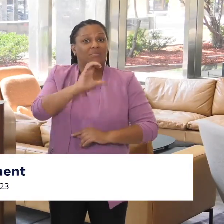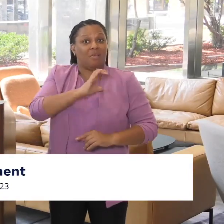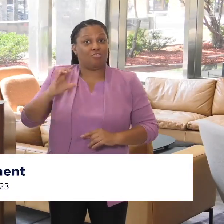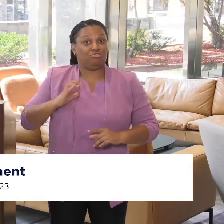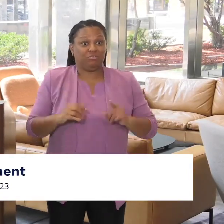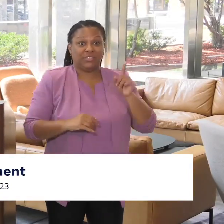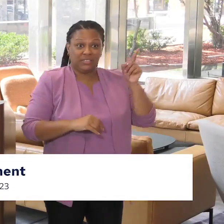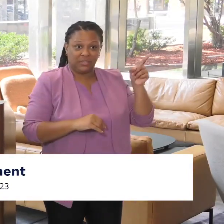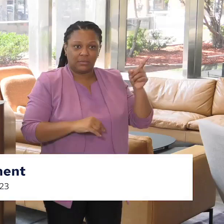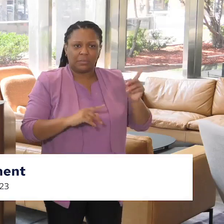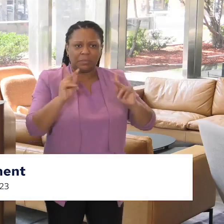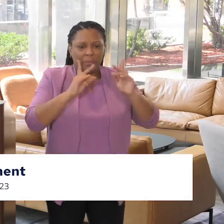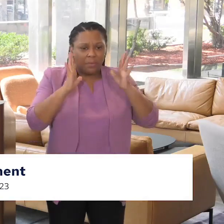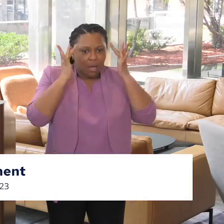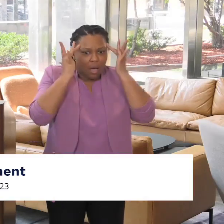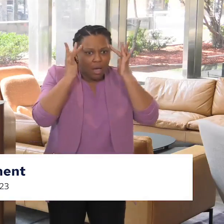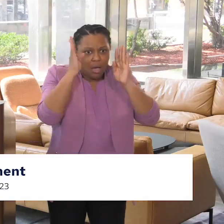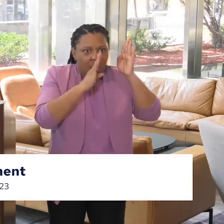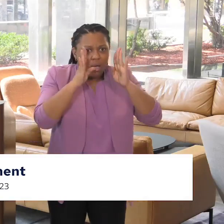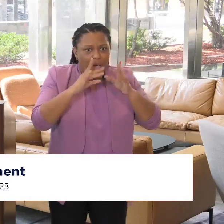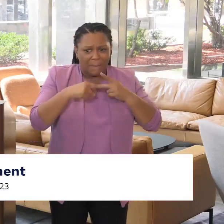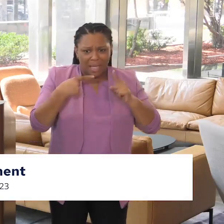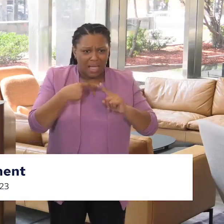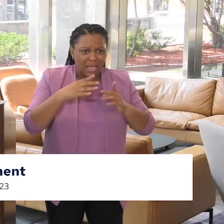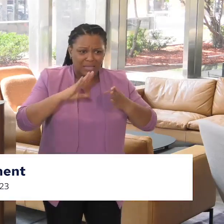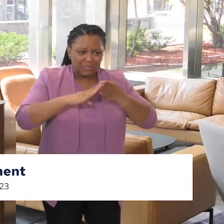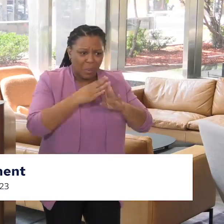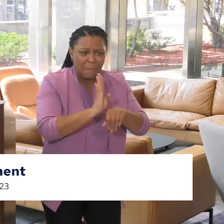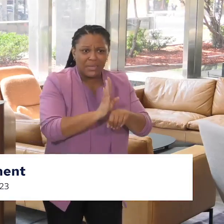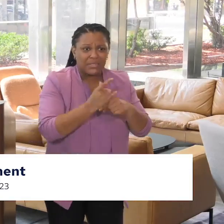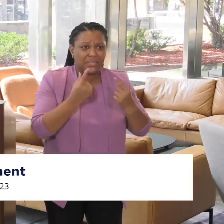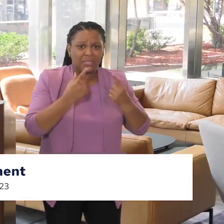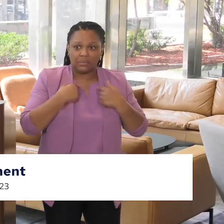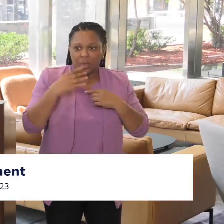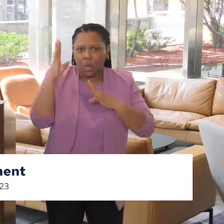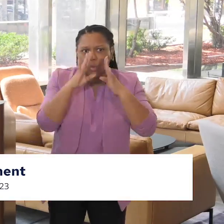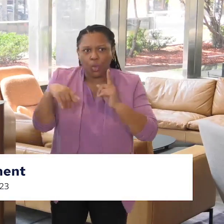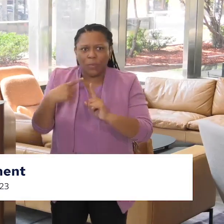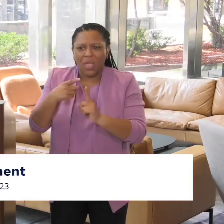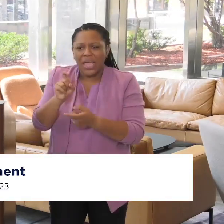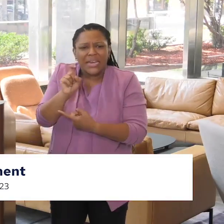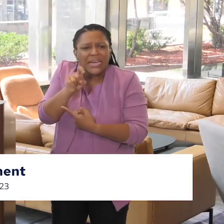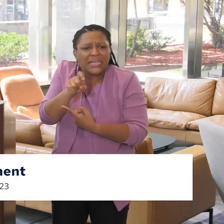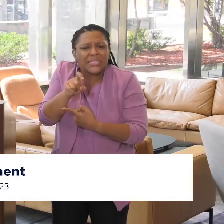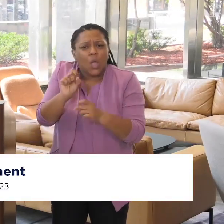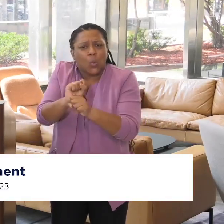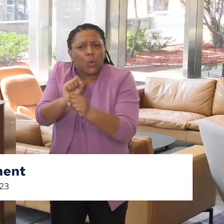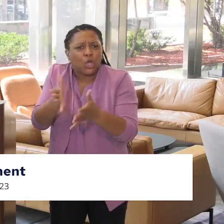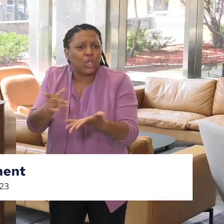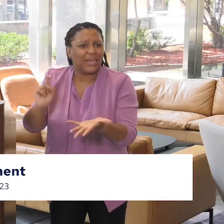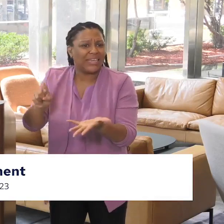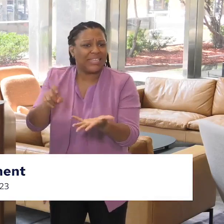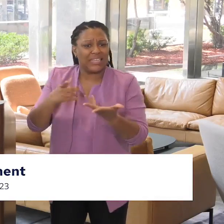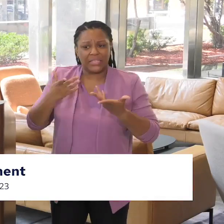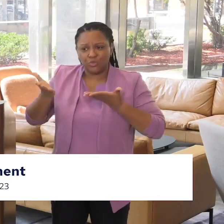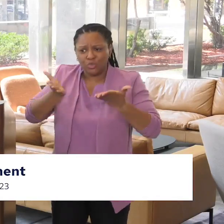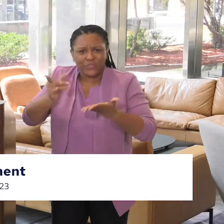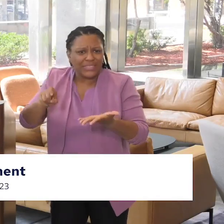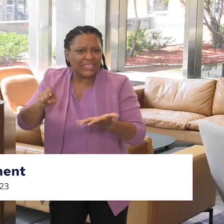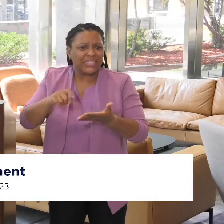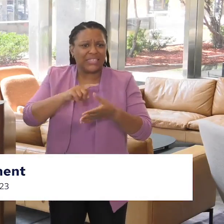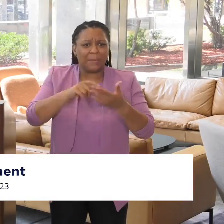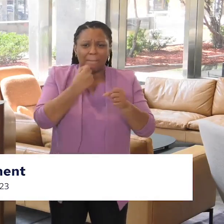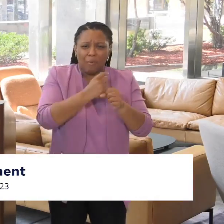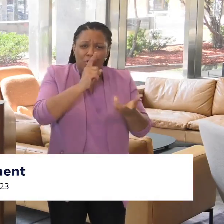small businesses. We were worried about essential workers, essential services, and we wanted to make sure that they